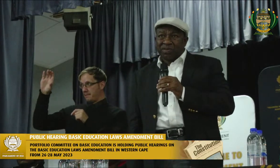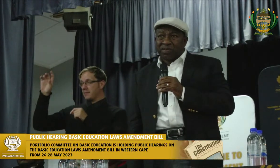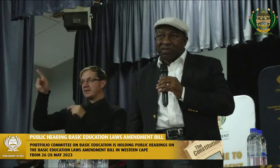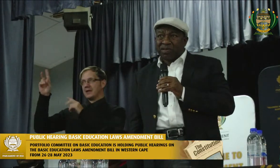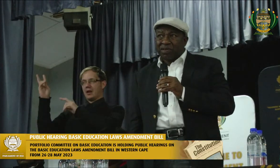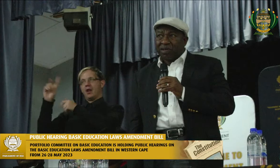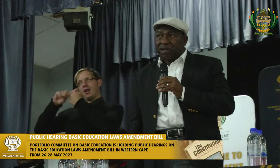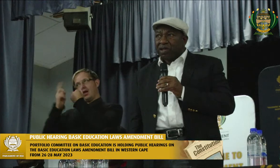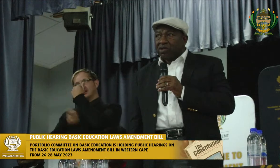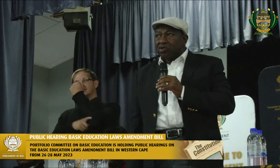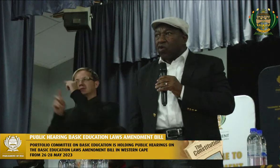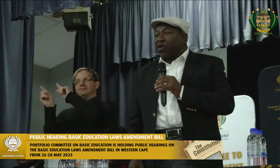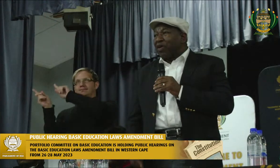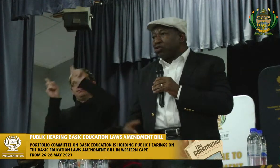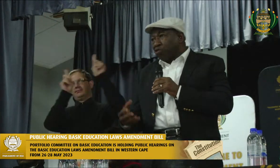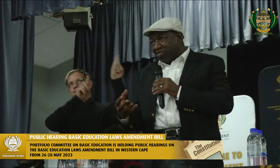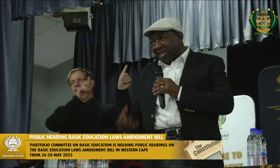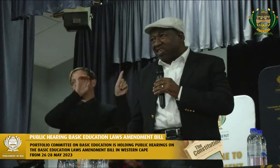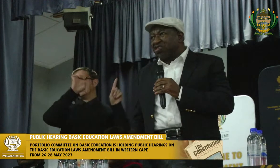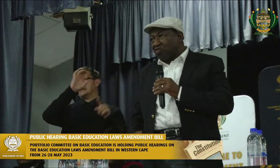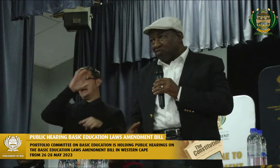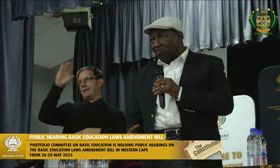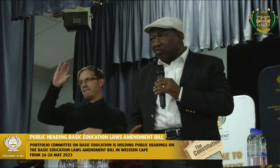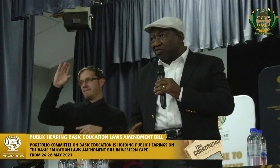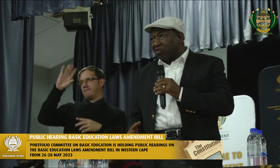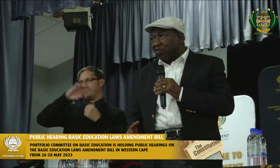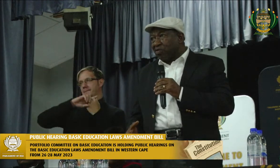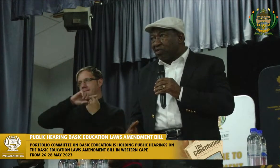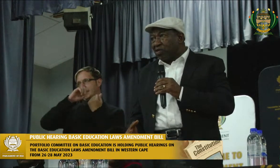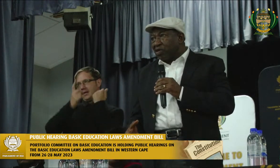Cape. So we want to thank you